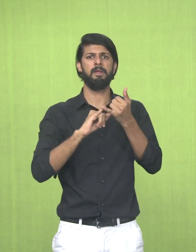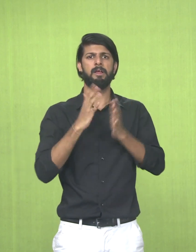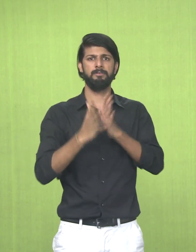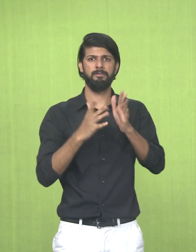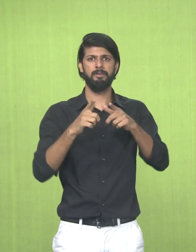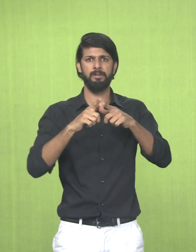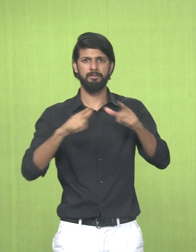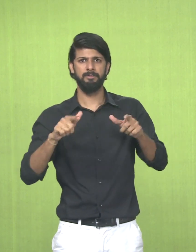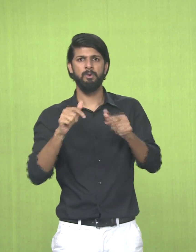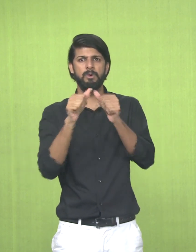at